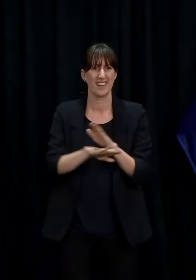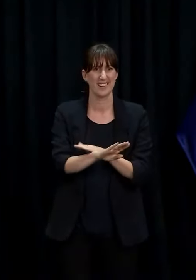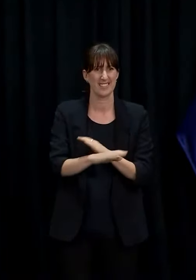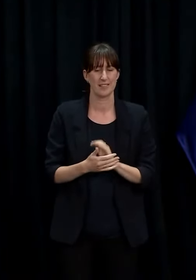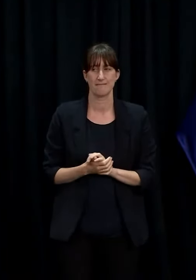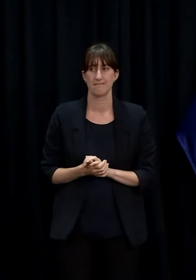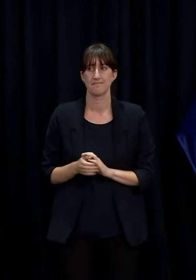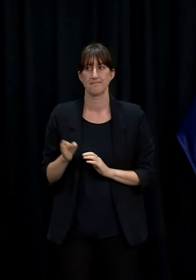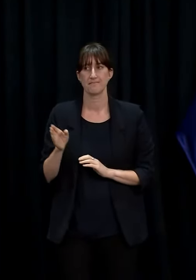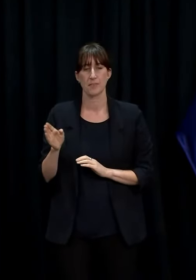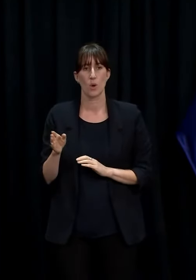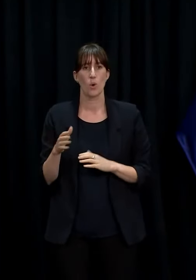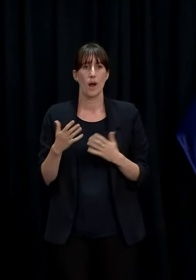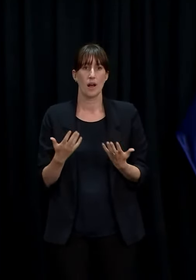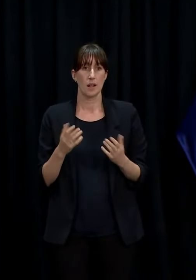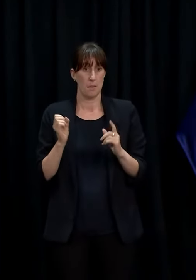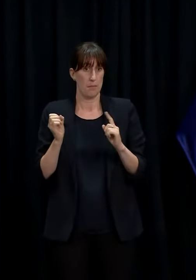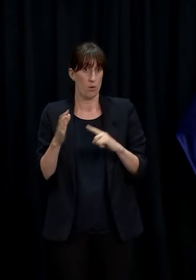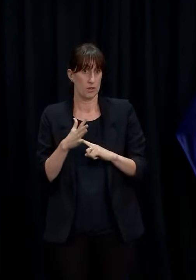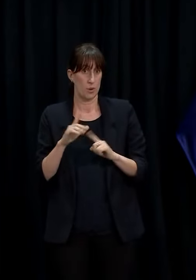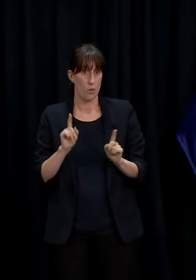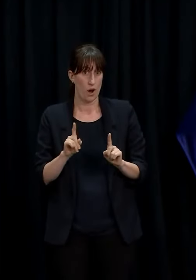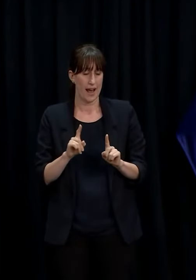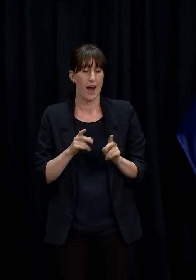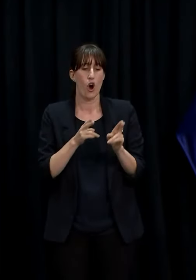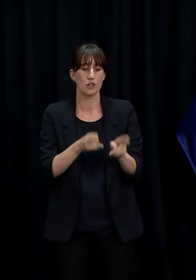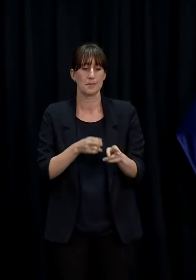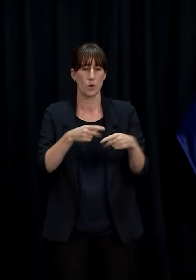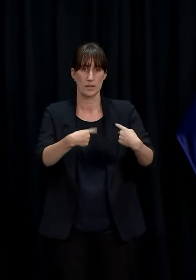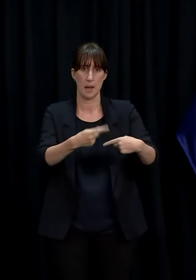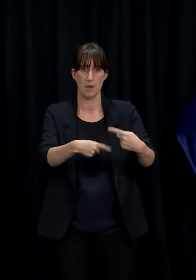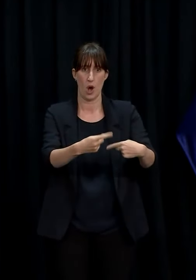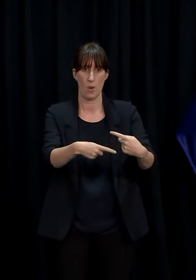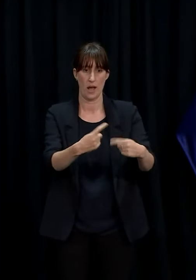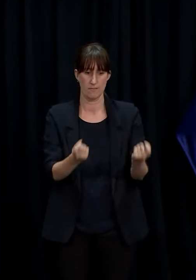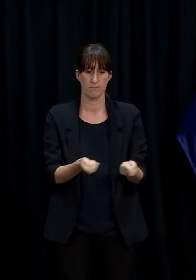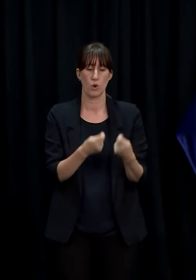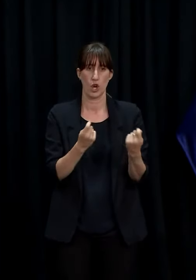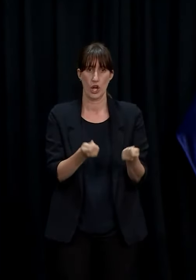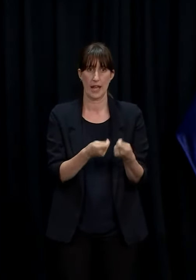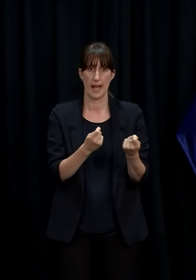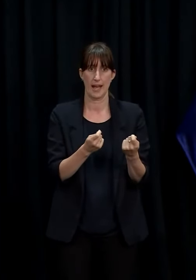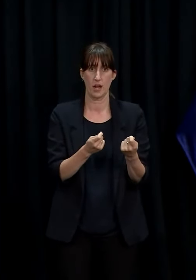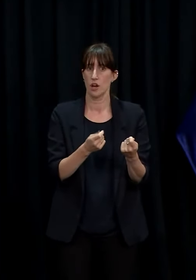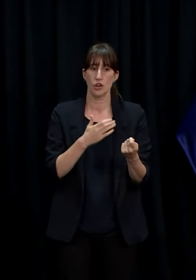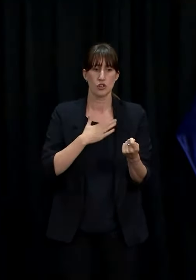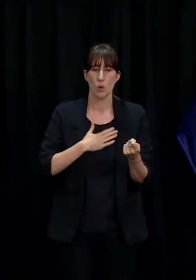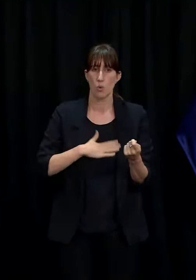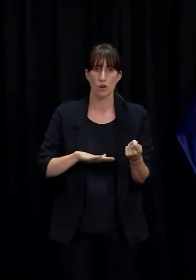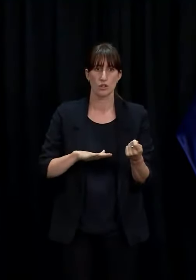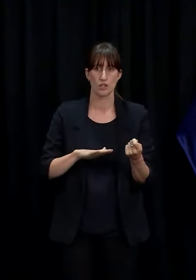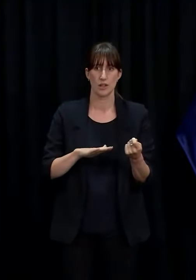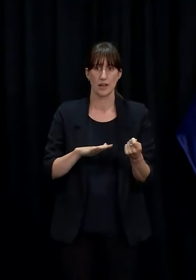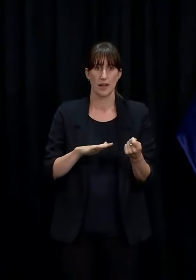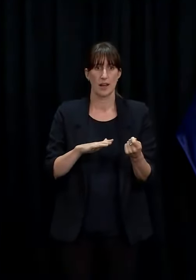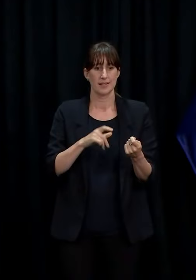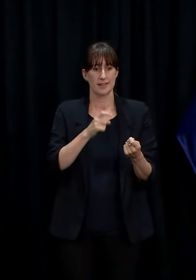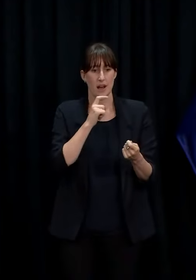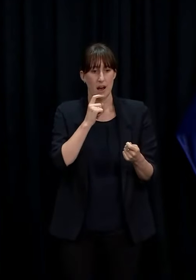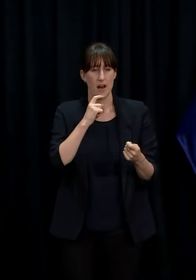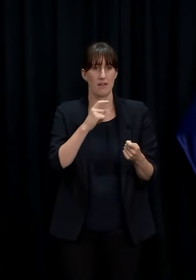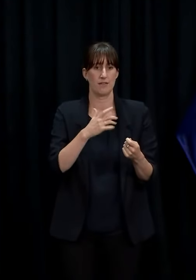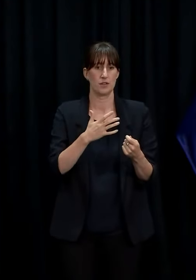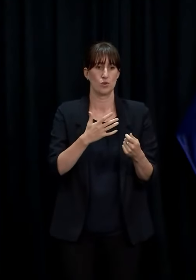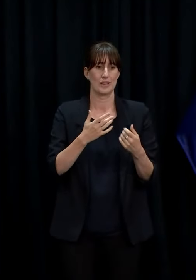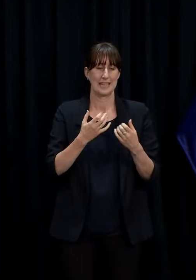and that they don't end up having to not being in a position where they can't provide people care because they lose such a significant proportion of their workforce